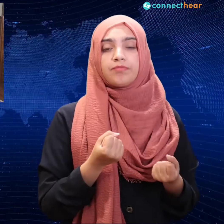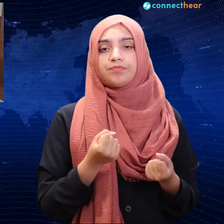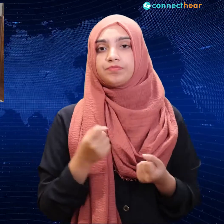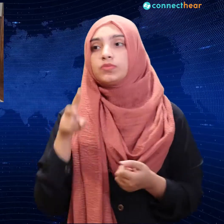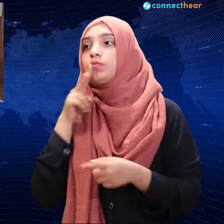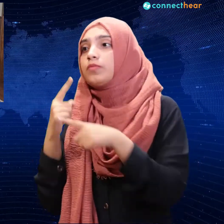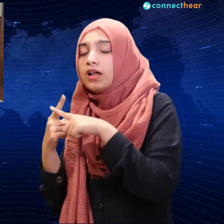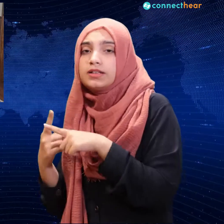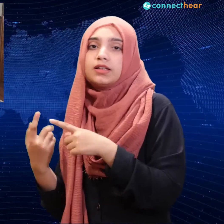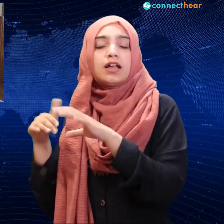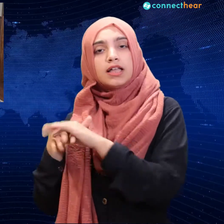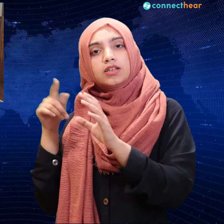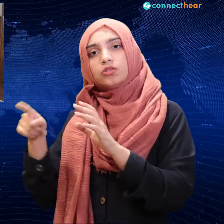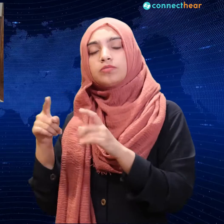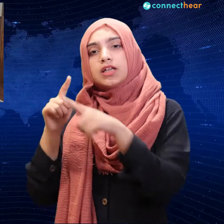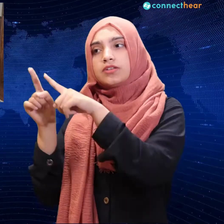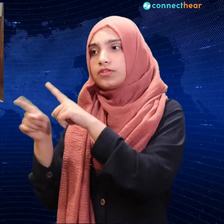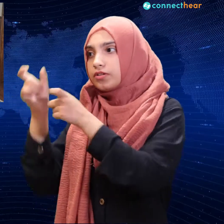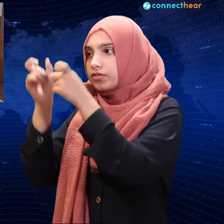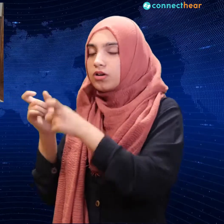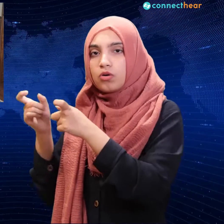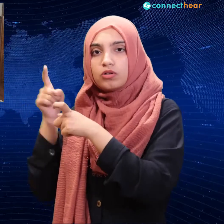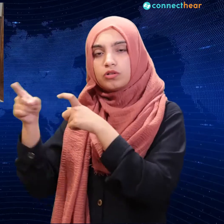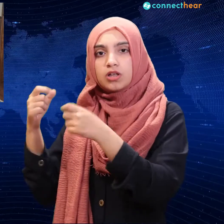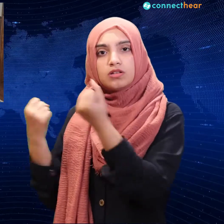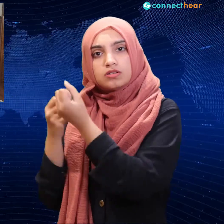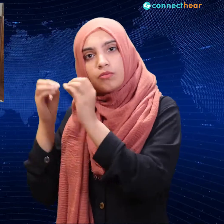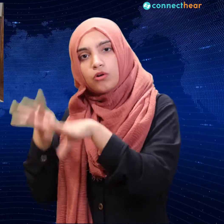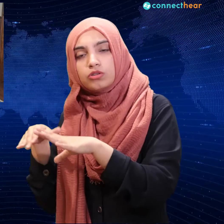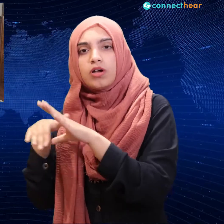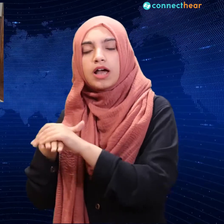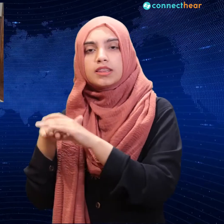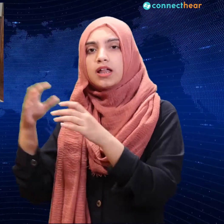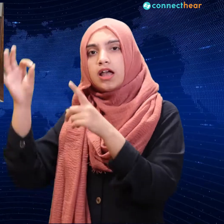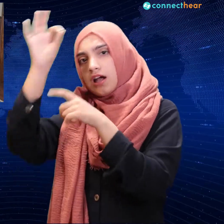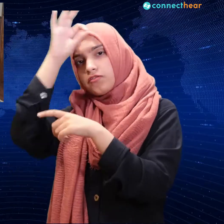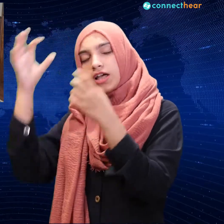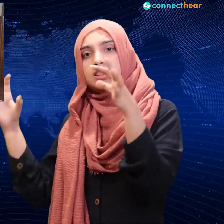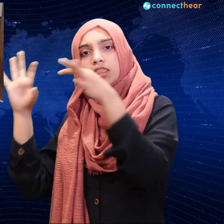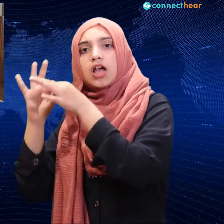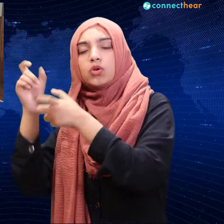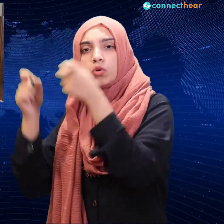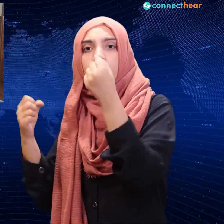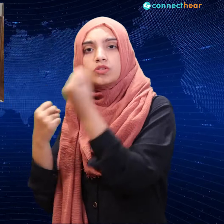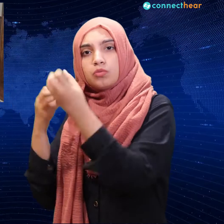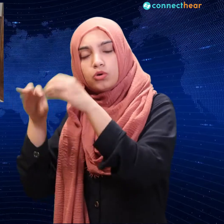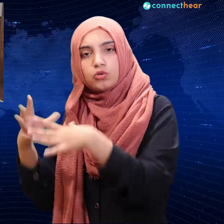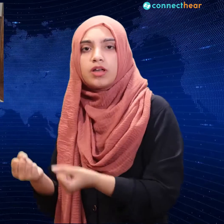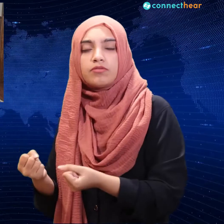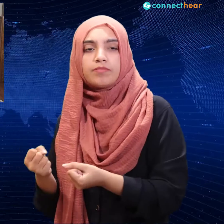been funding and supporting the Taliban through the Haqqani network. Funding. You know the total